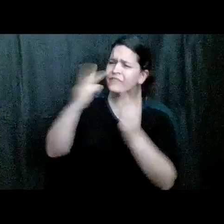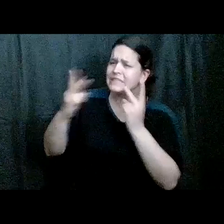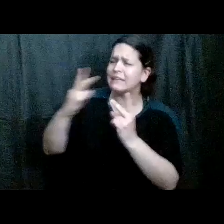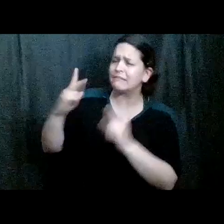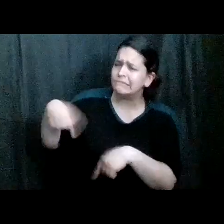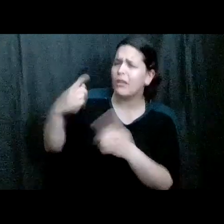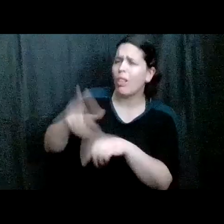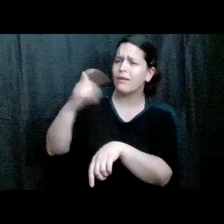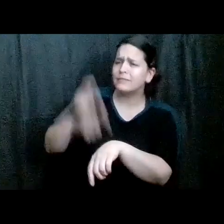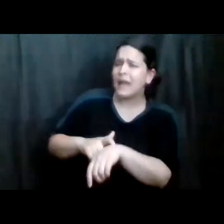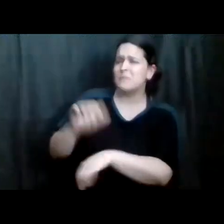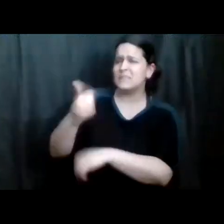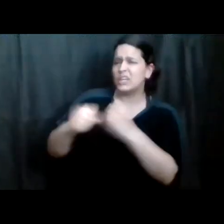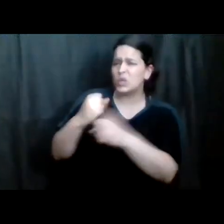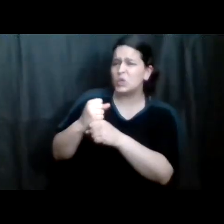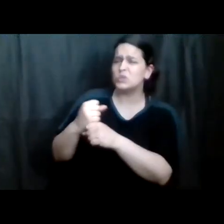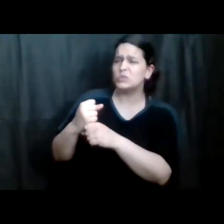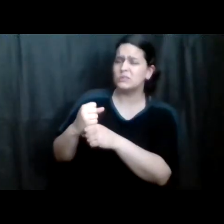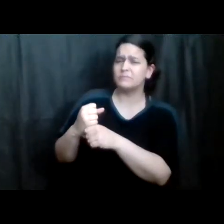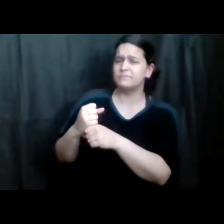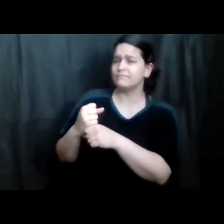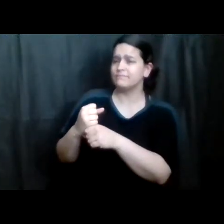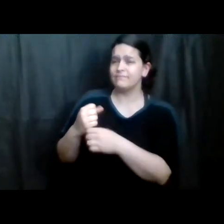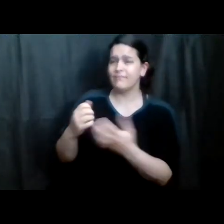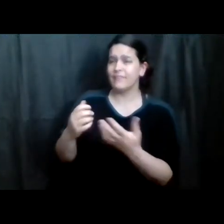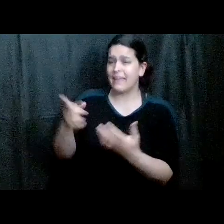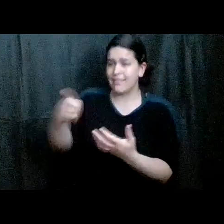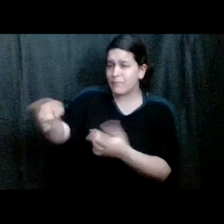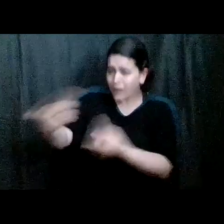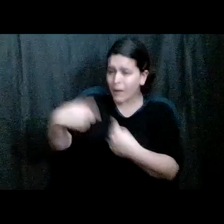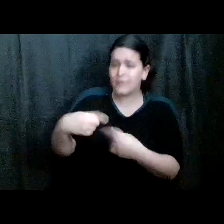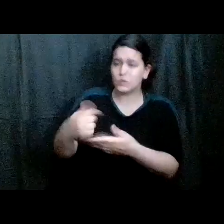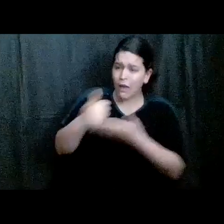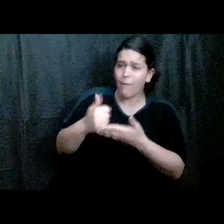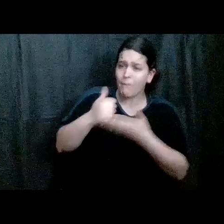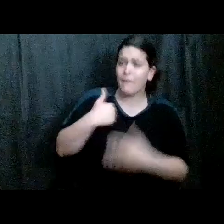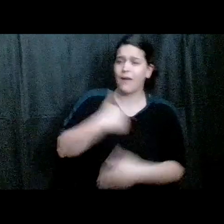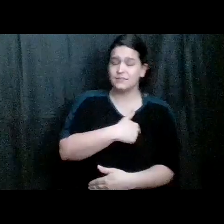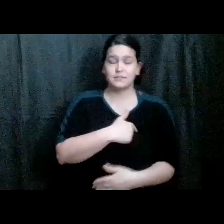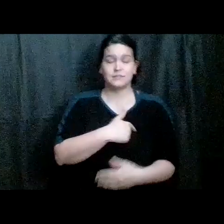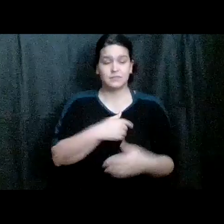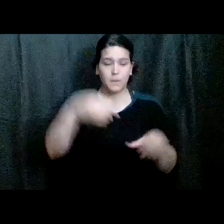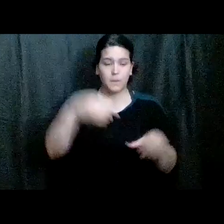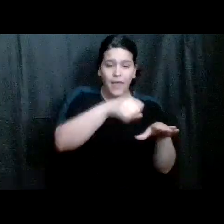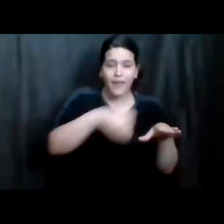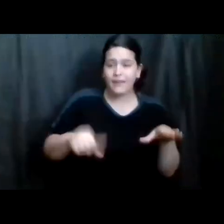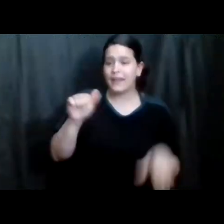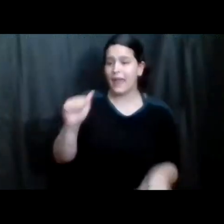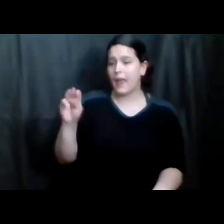and they've been coming to our communities and helping us to rematriate amaranth seed, which is one of our traditional foods.